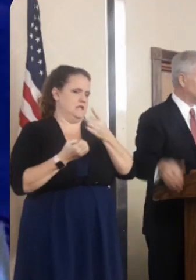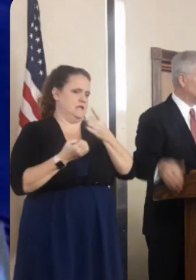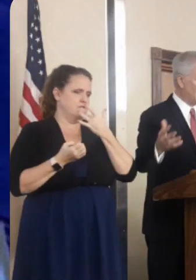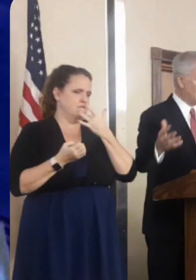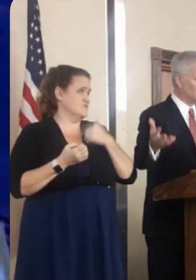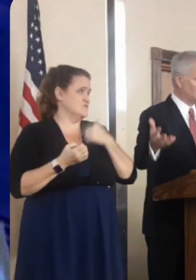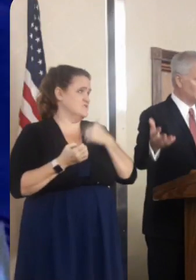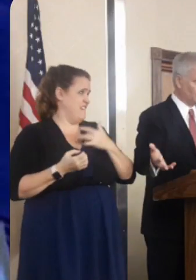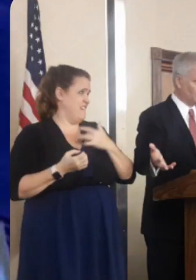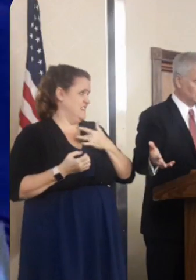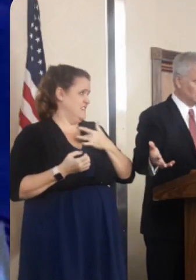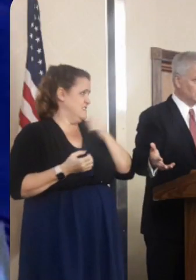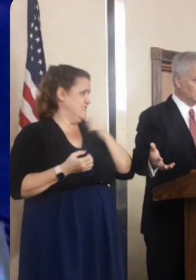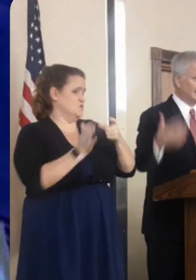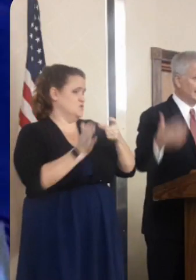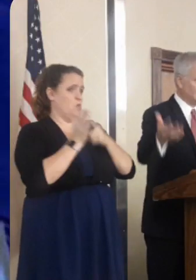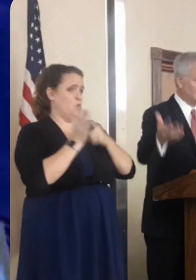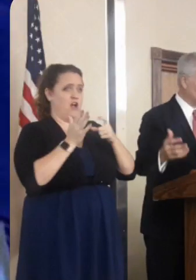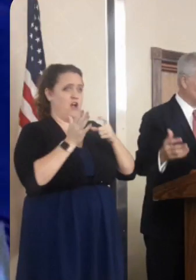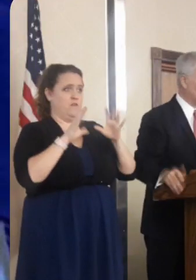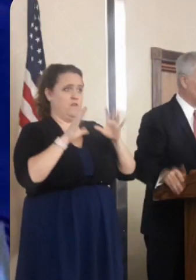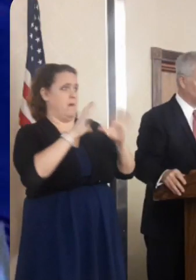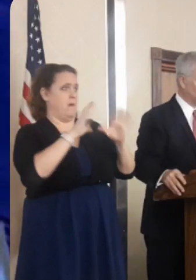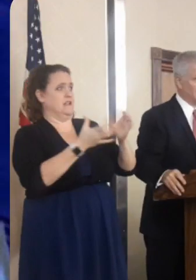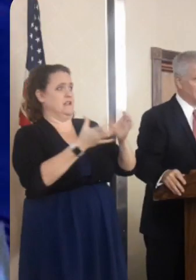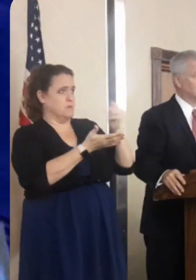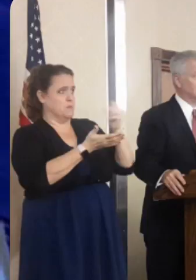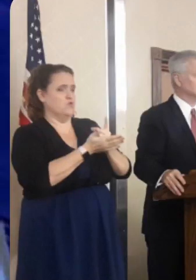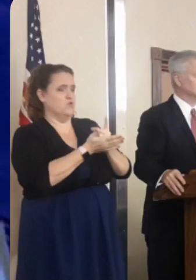body's approval to let someone resign from the committee.